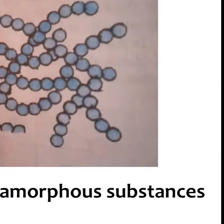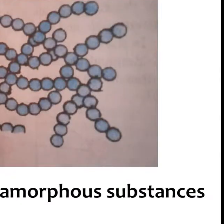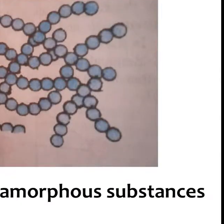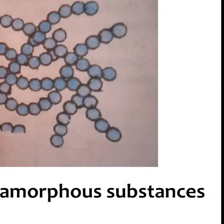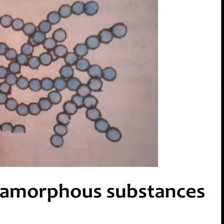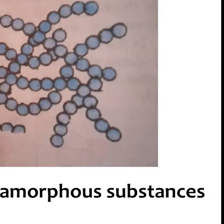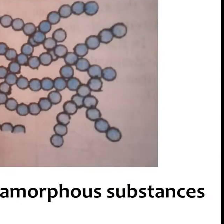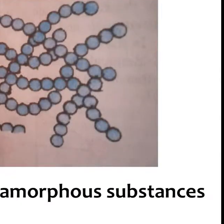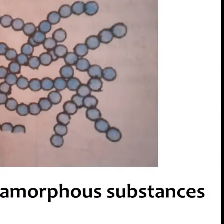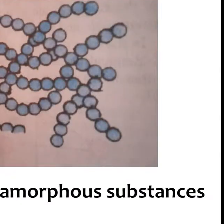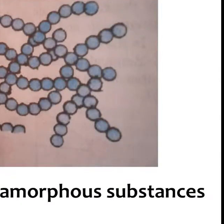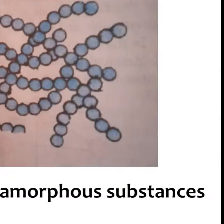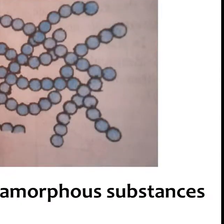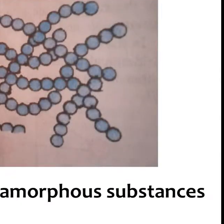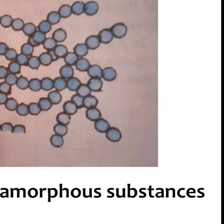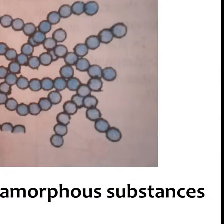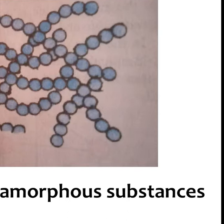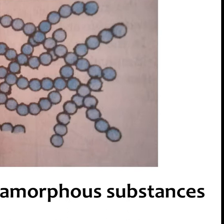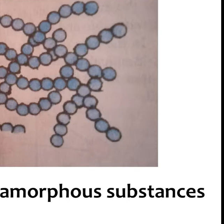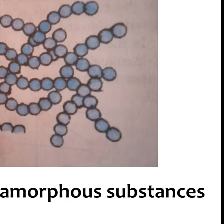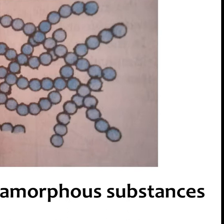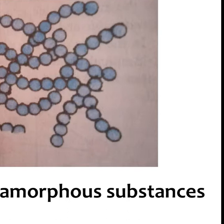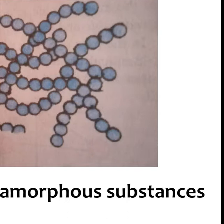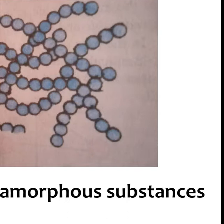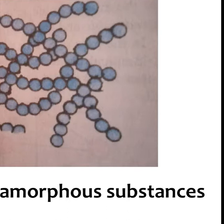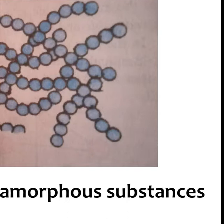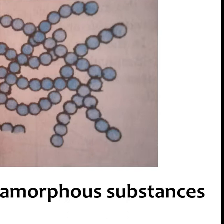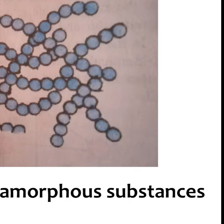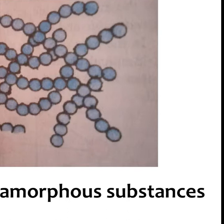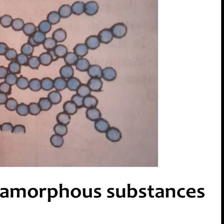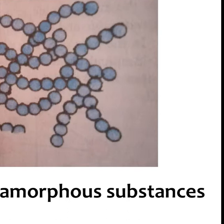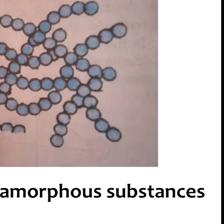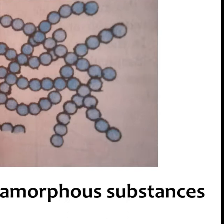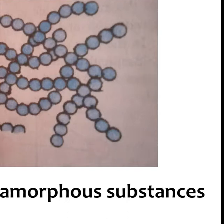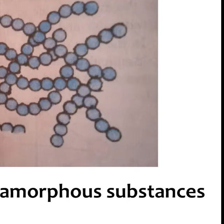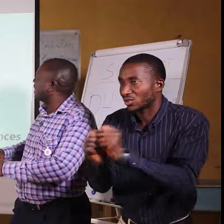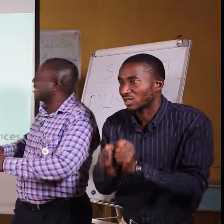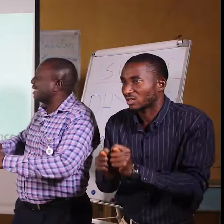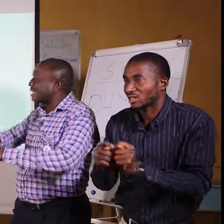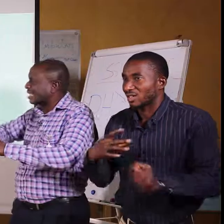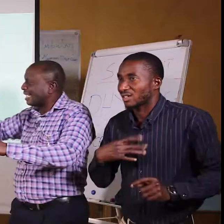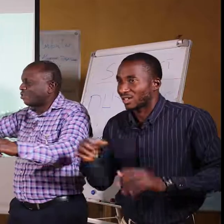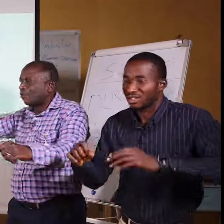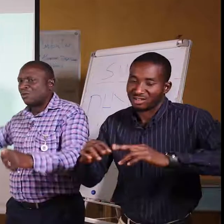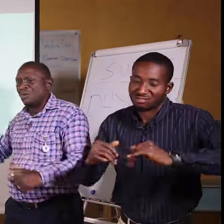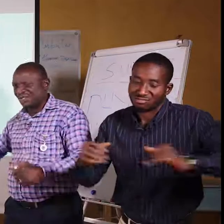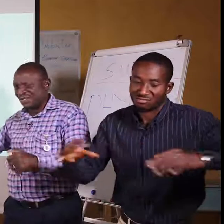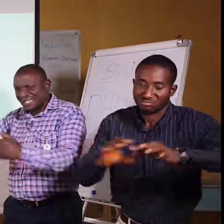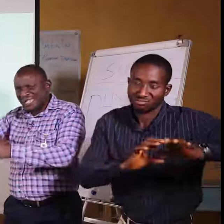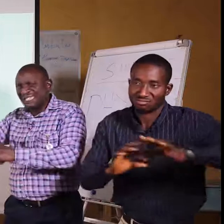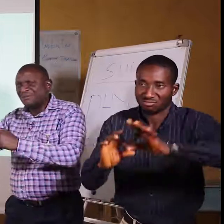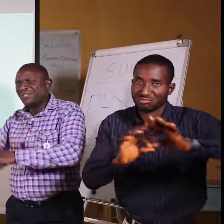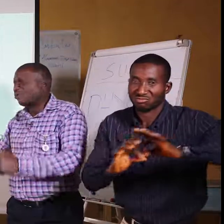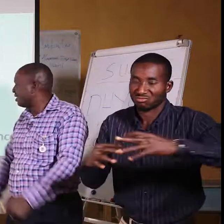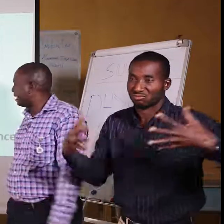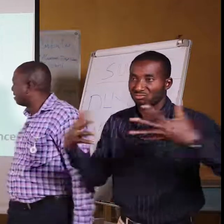a chain-like molecules intertwined together, twisted together, like a thread of worms